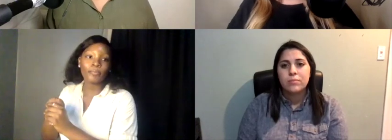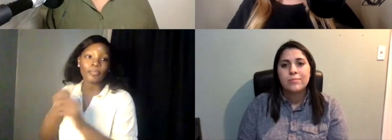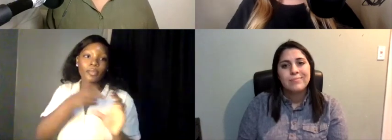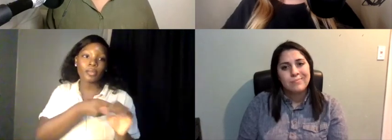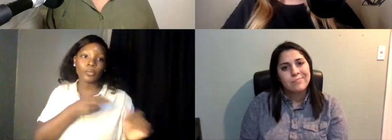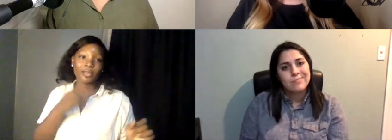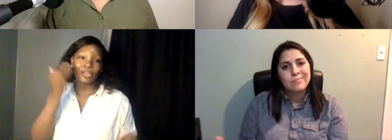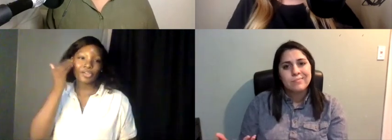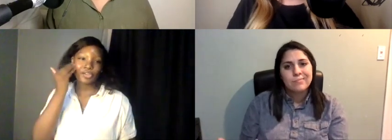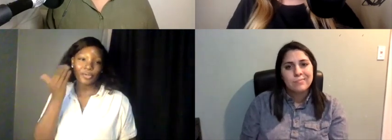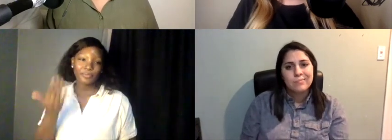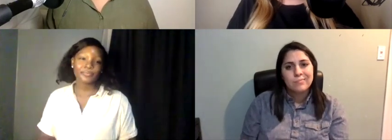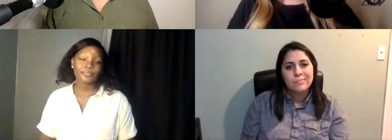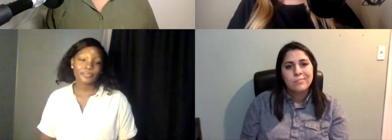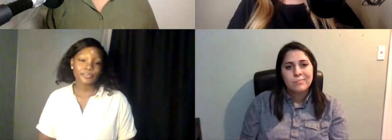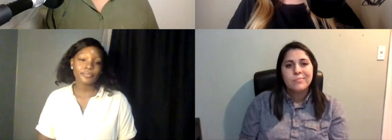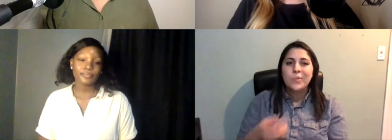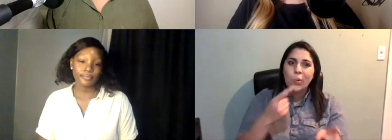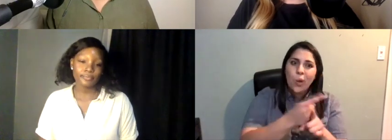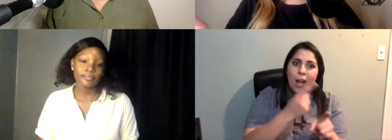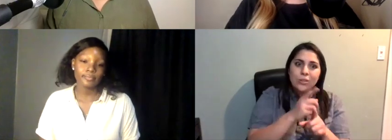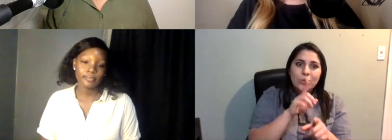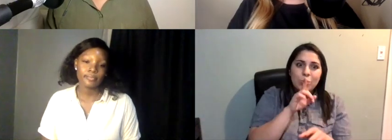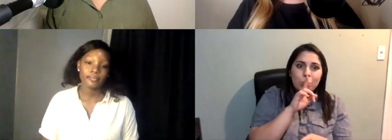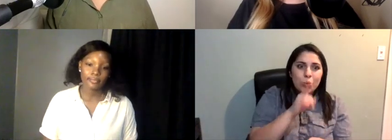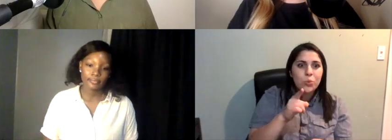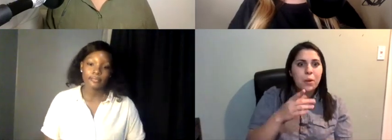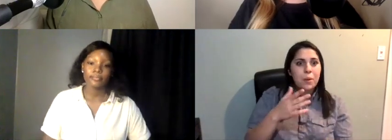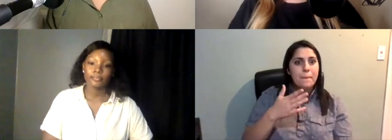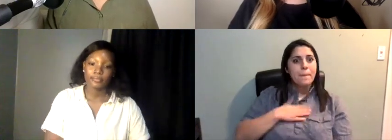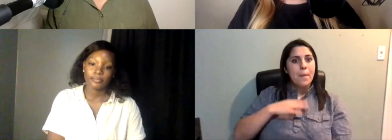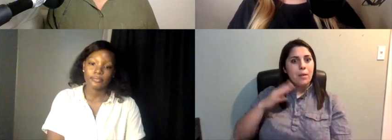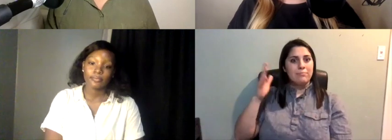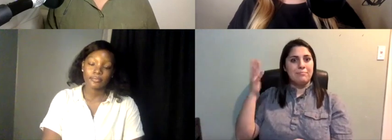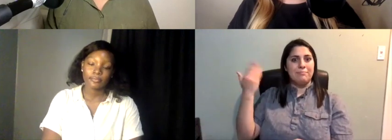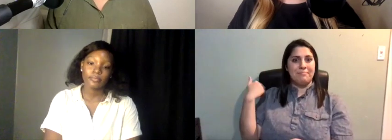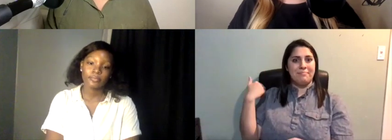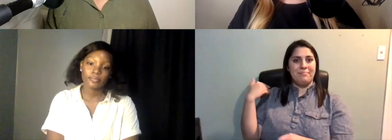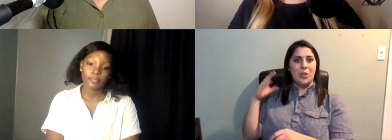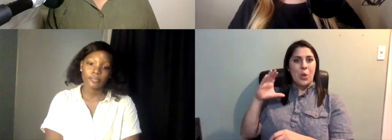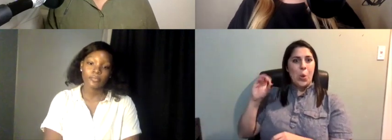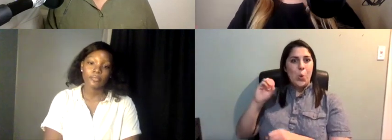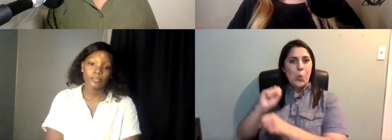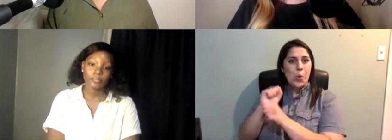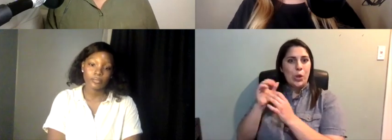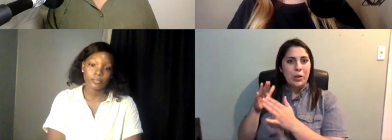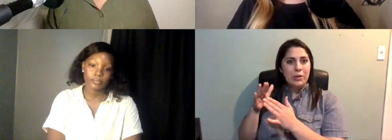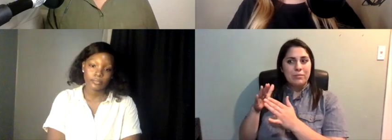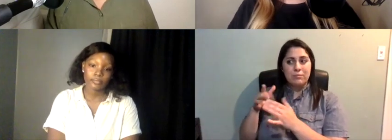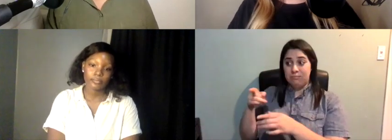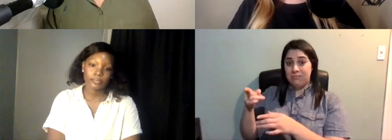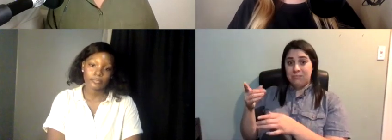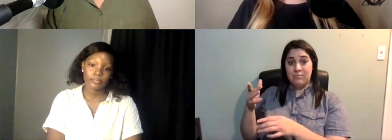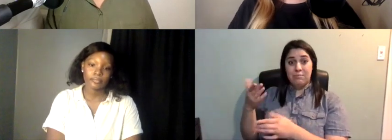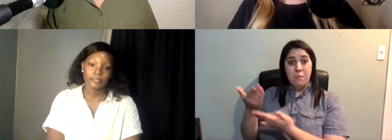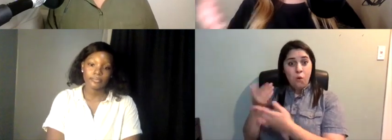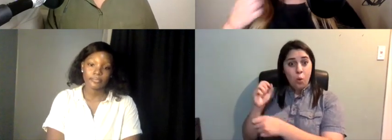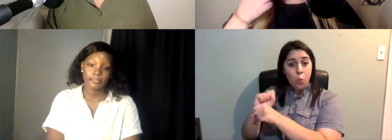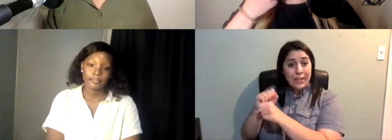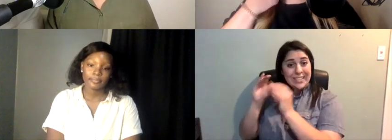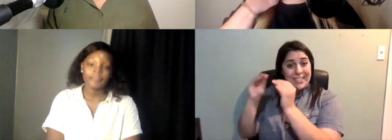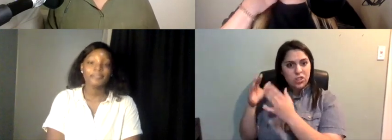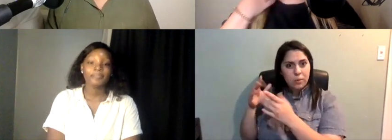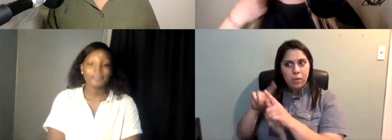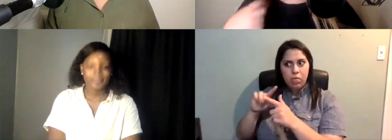old coworkers used to be a teacher, and then he moved to a tech company. So, you know, example A.